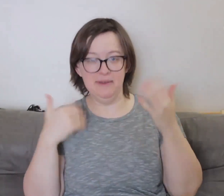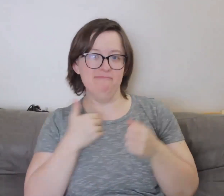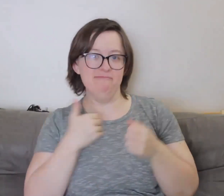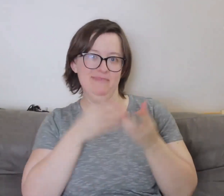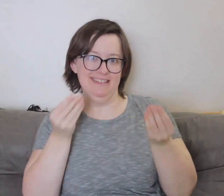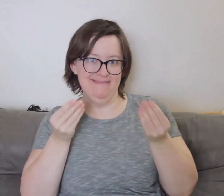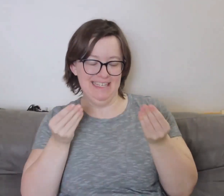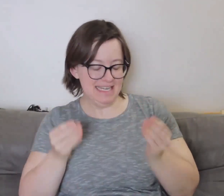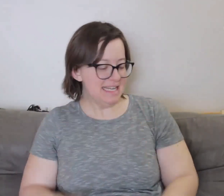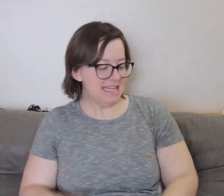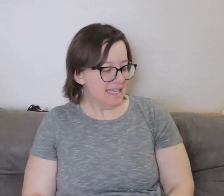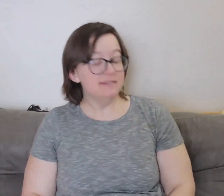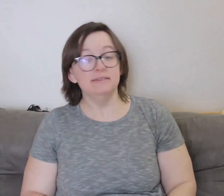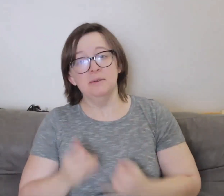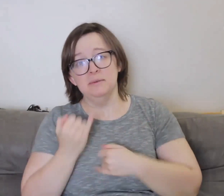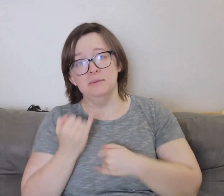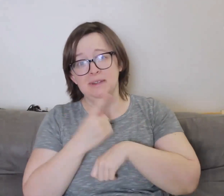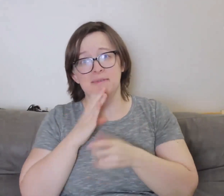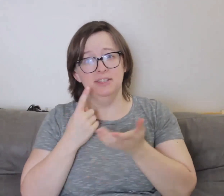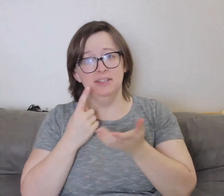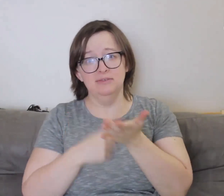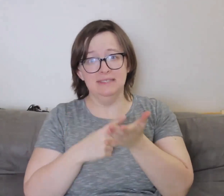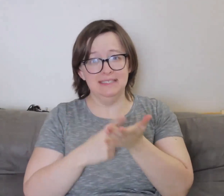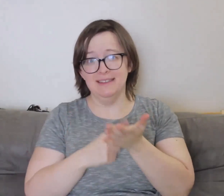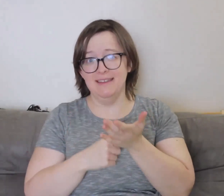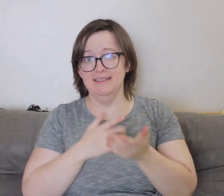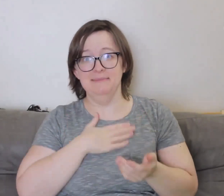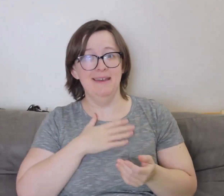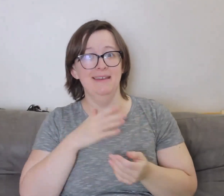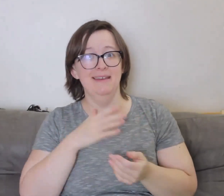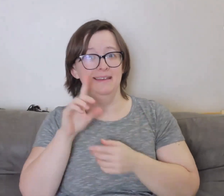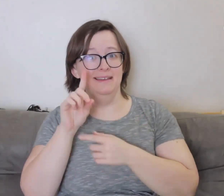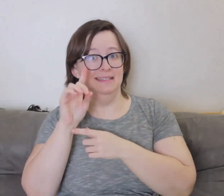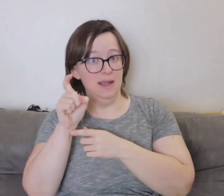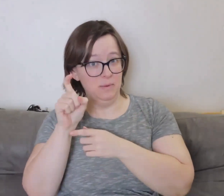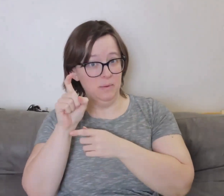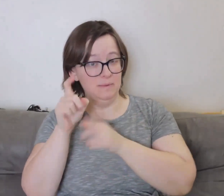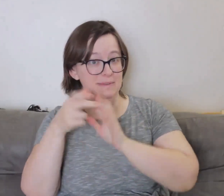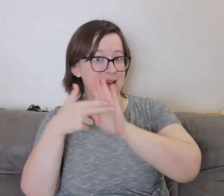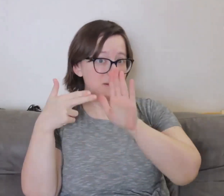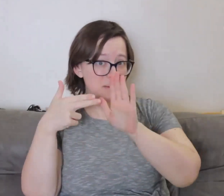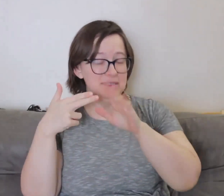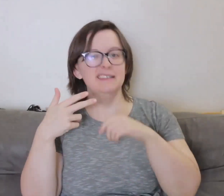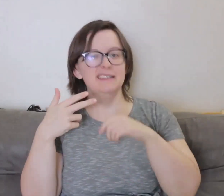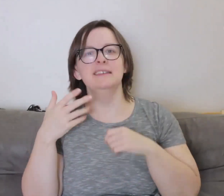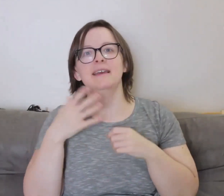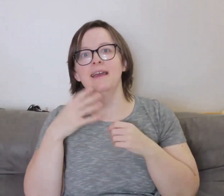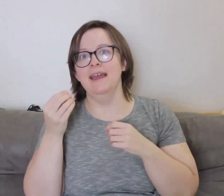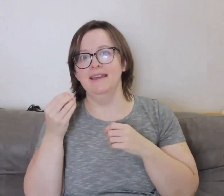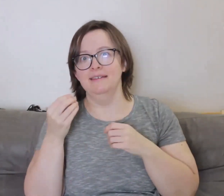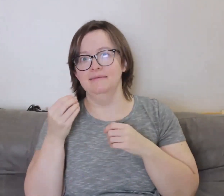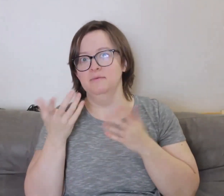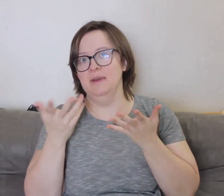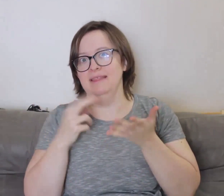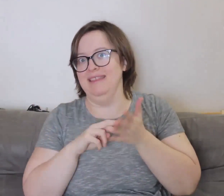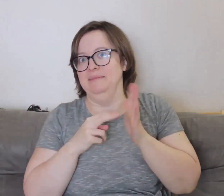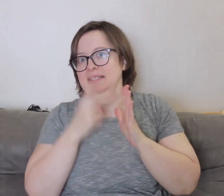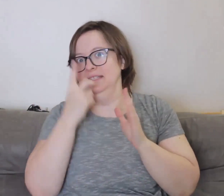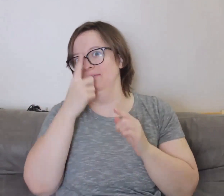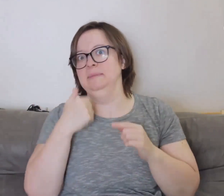videos. That topic is breastfeeding. So today I'm going to discuss my diagnosis as